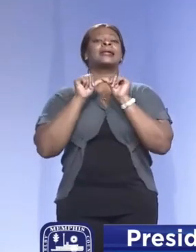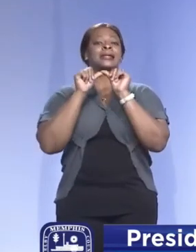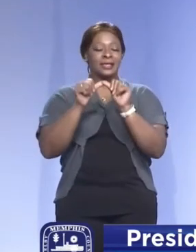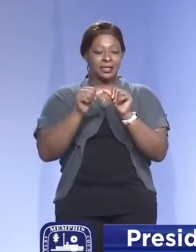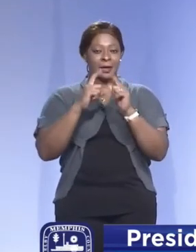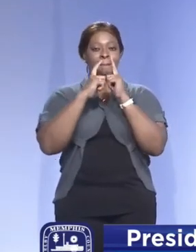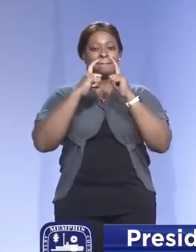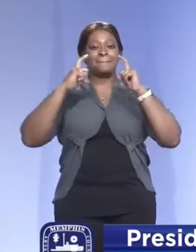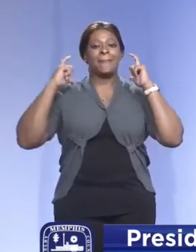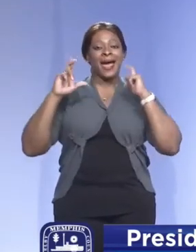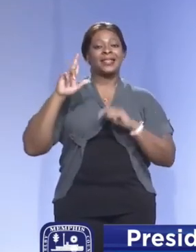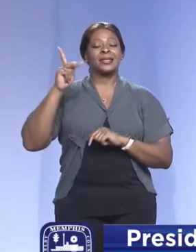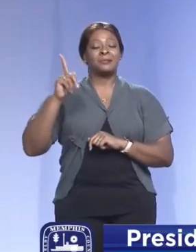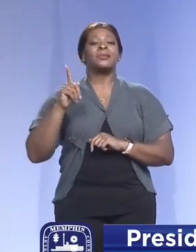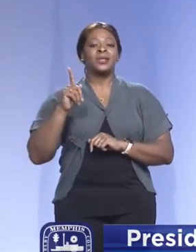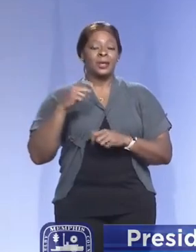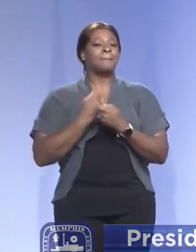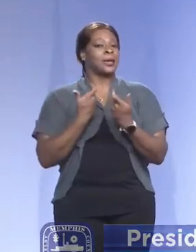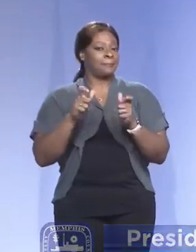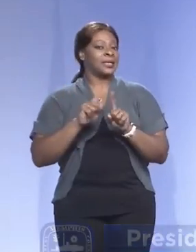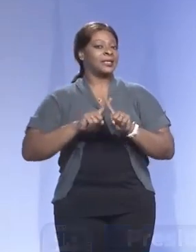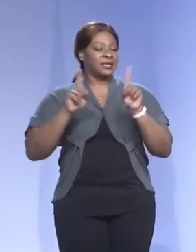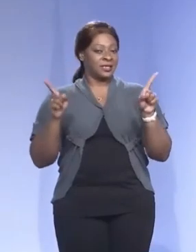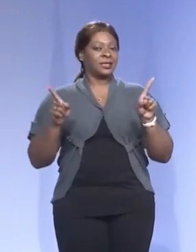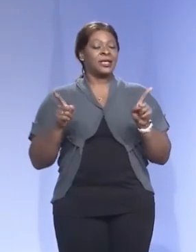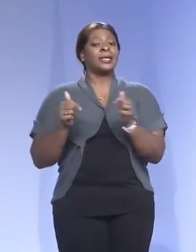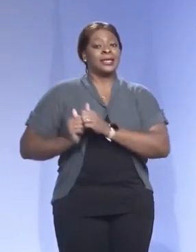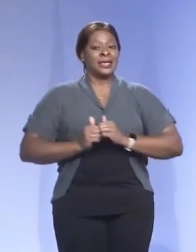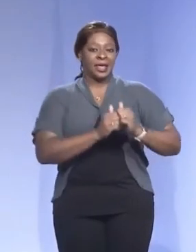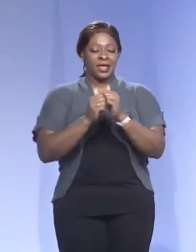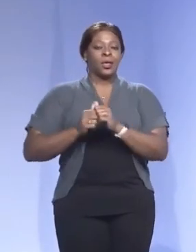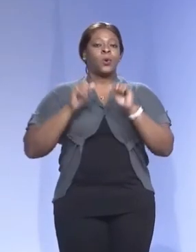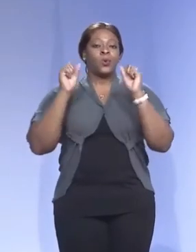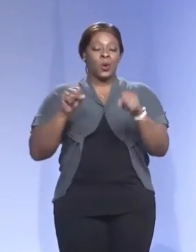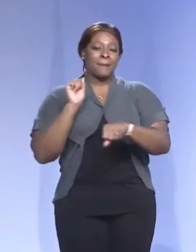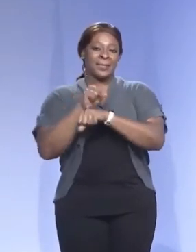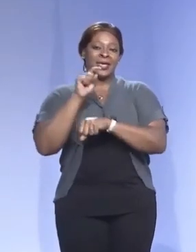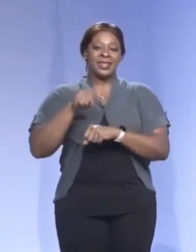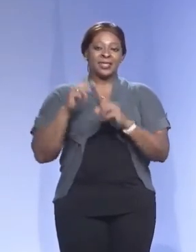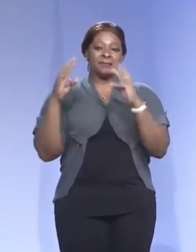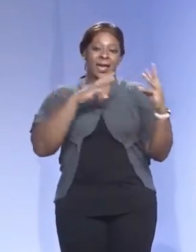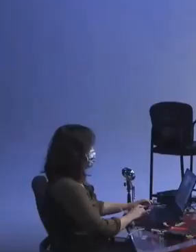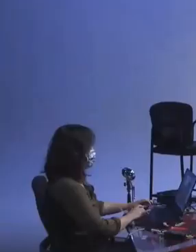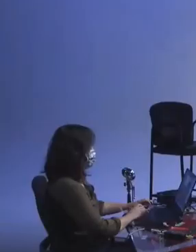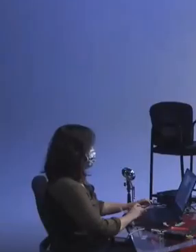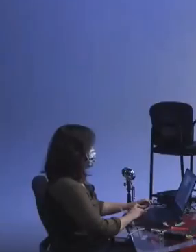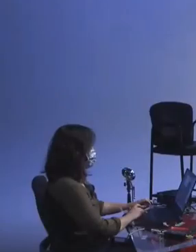to mask up. It is making a difference, and together we'll be able to beat this back.